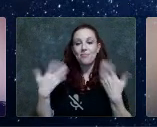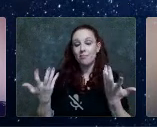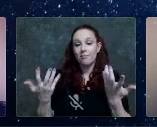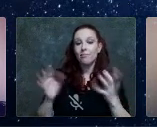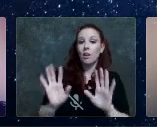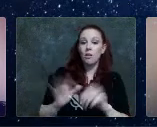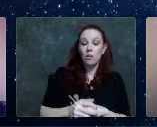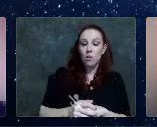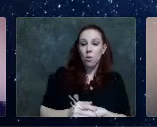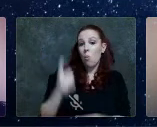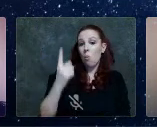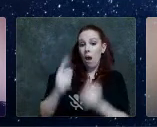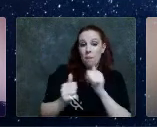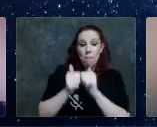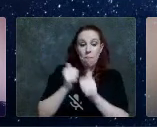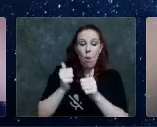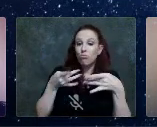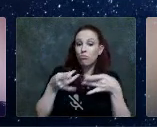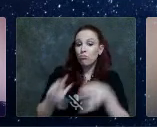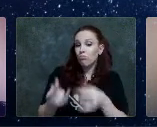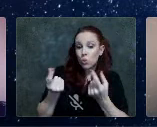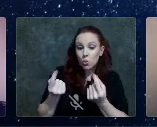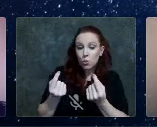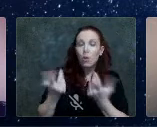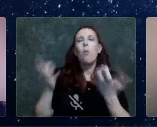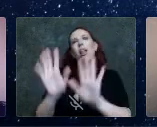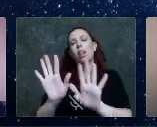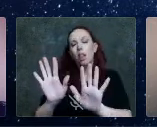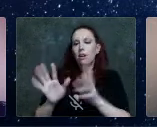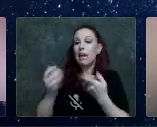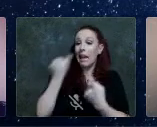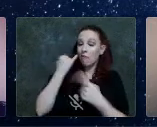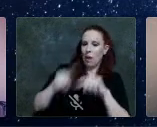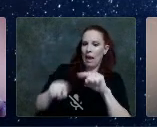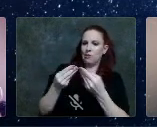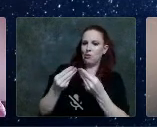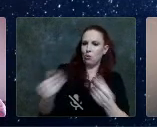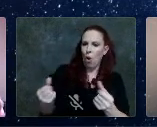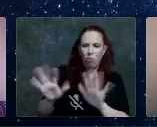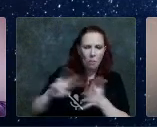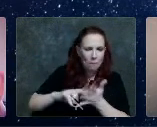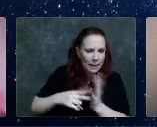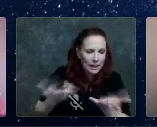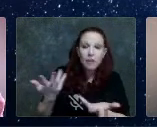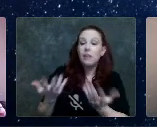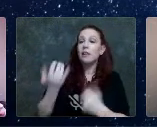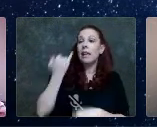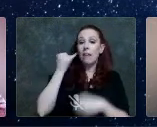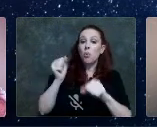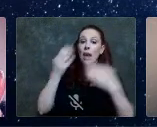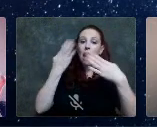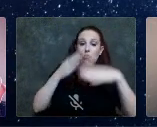So one of the most graceful things you can do is, it depends on what you mean by can't solve. Like, I think one of the best things is if you can break the problem